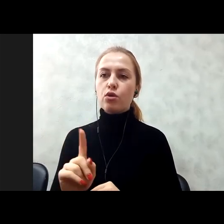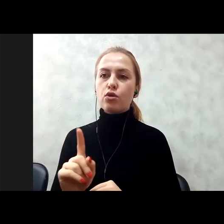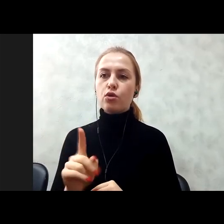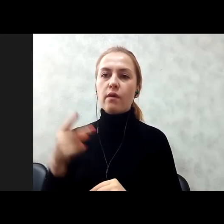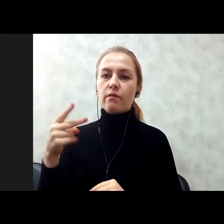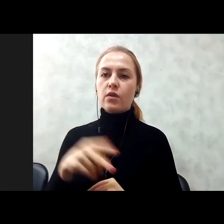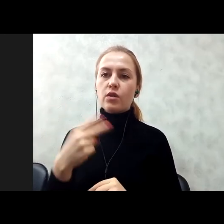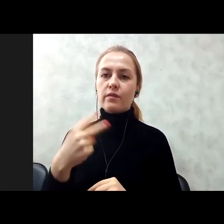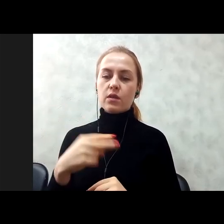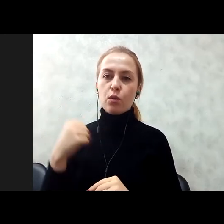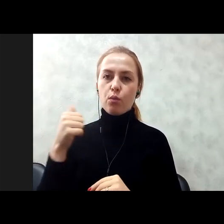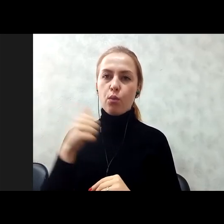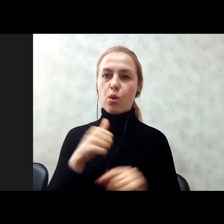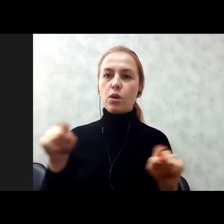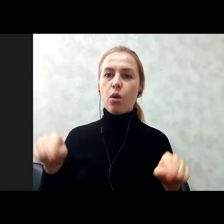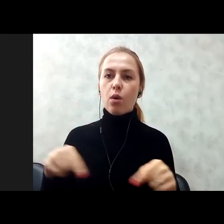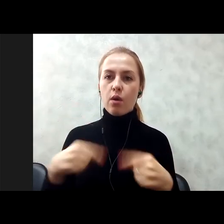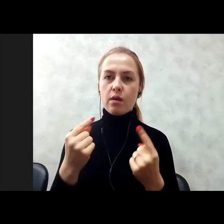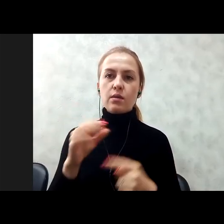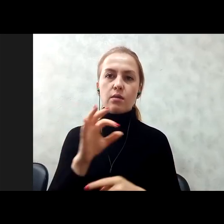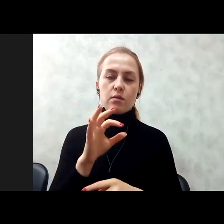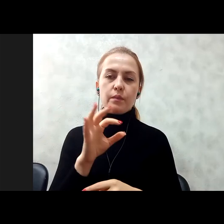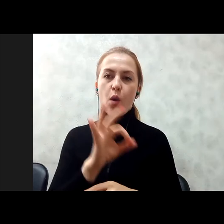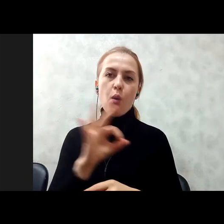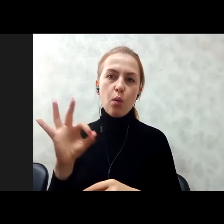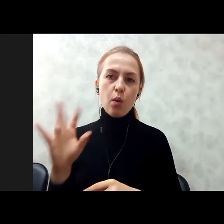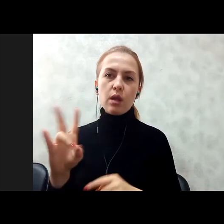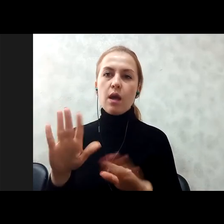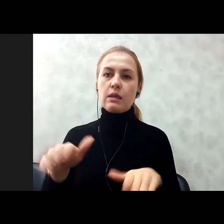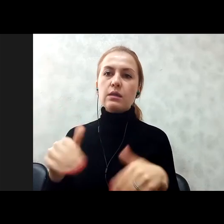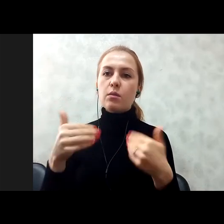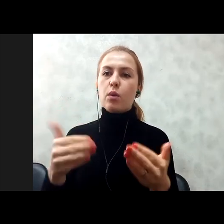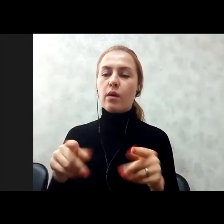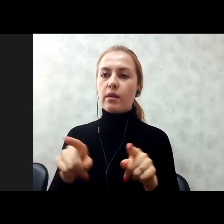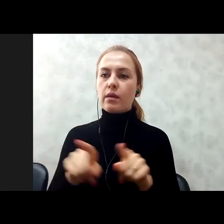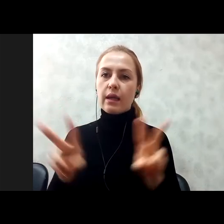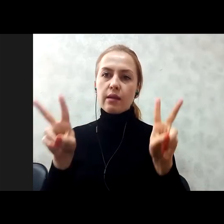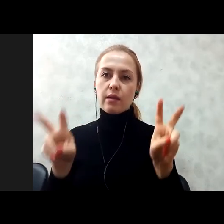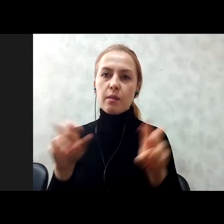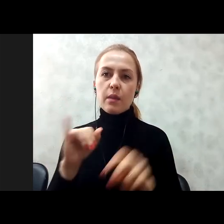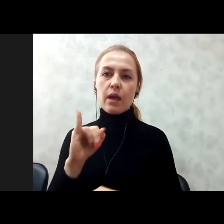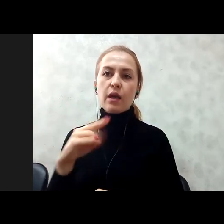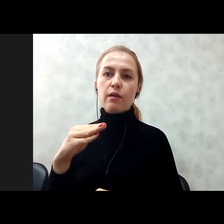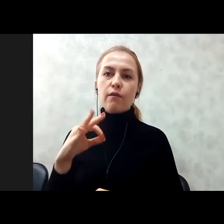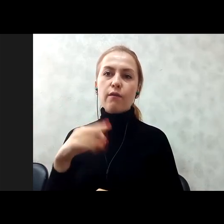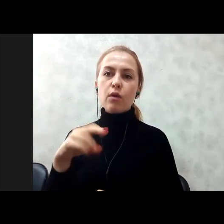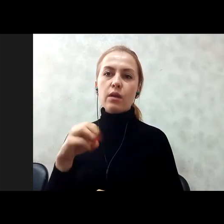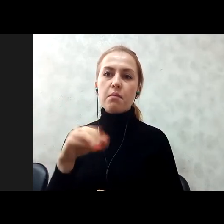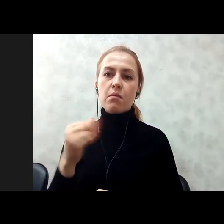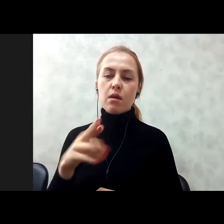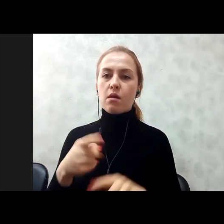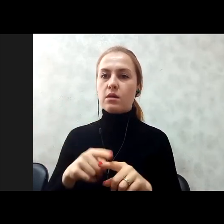to the fact that in 2020, UN proposed a term as